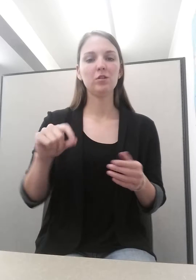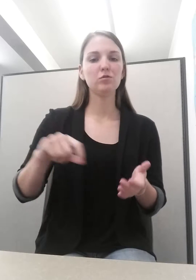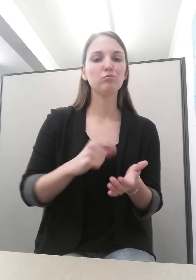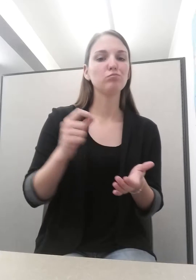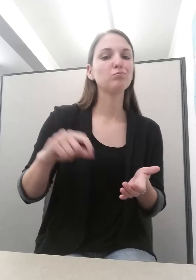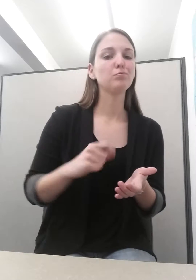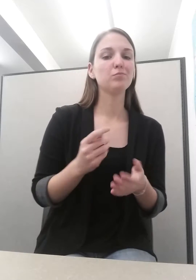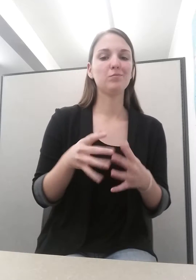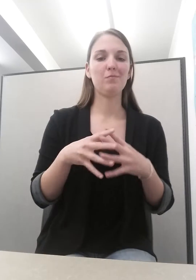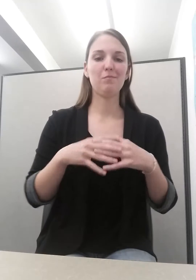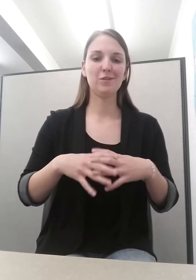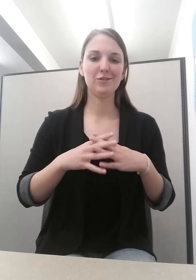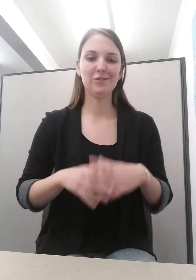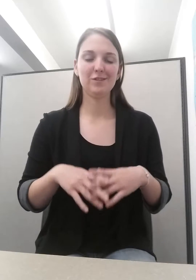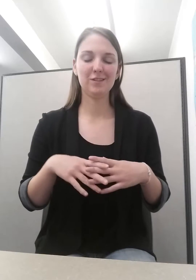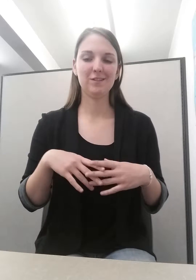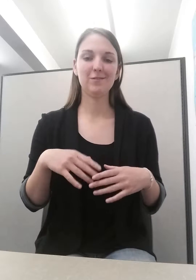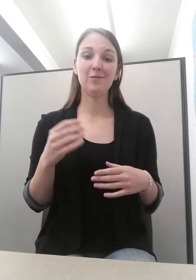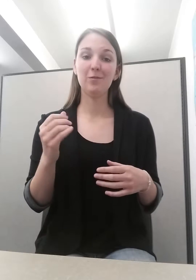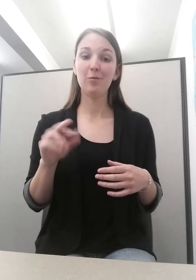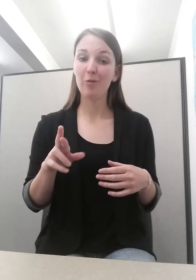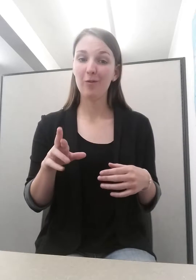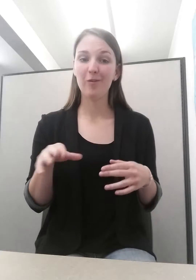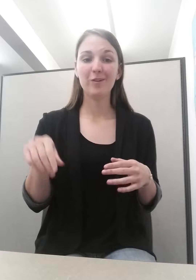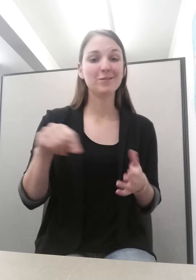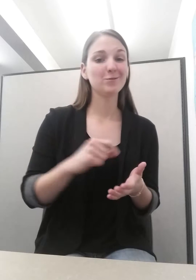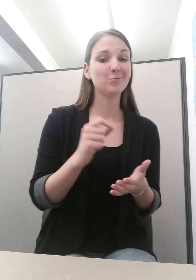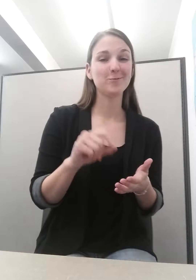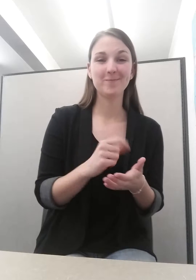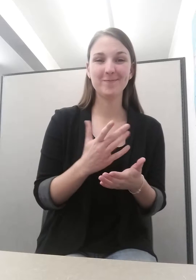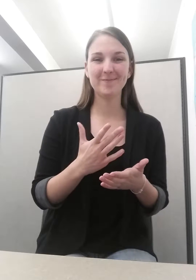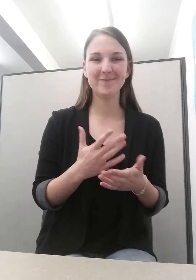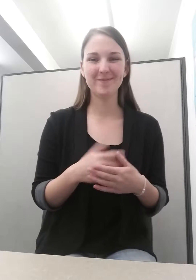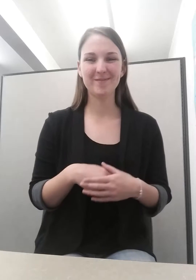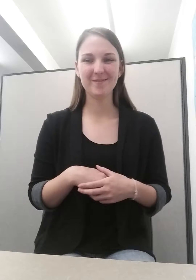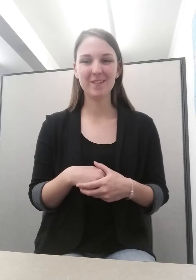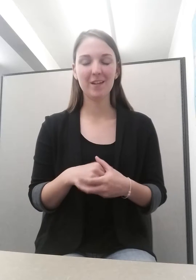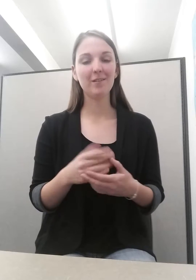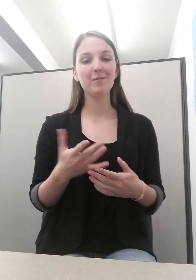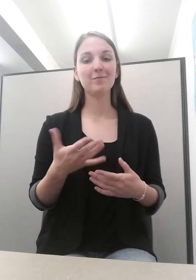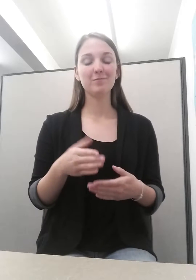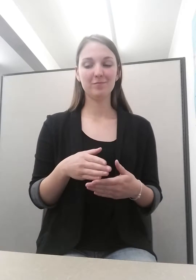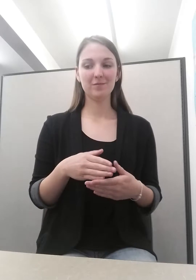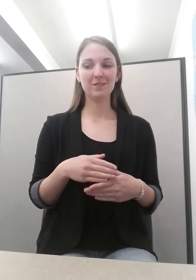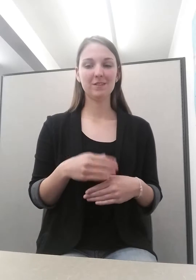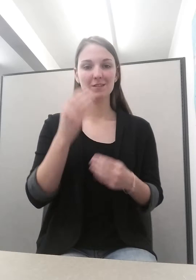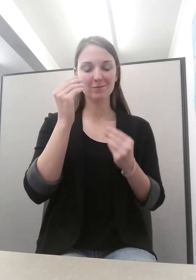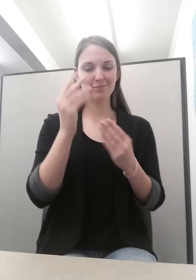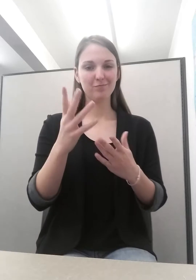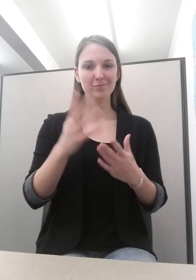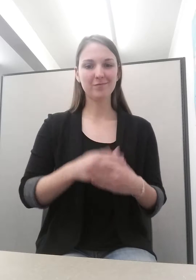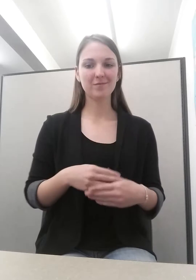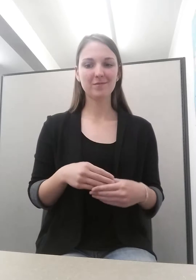very simple directions about a sewing machine and how you operate it. A sewing machine has a big